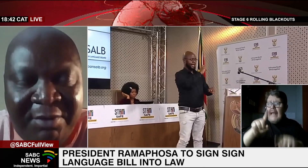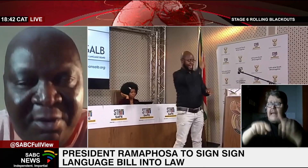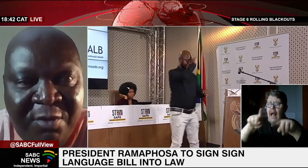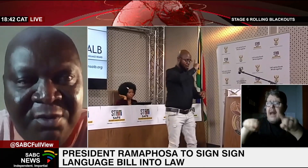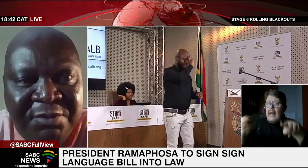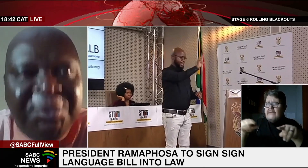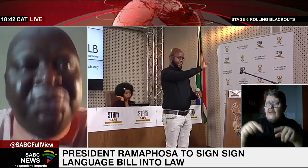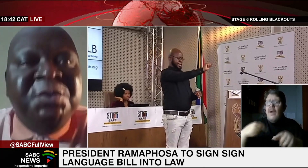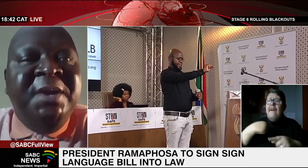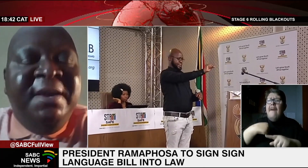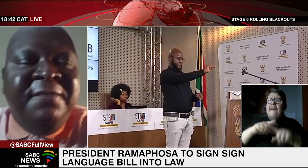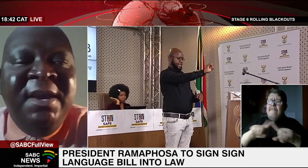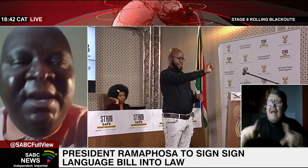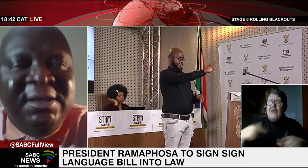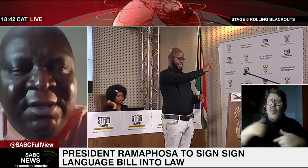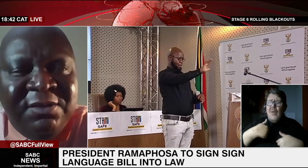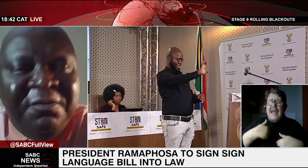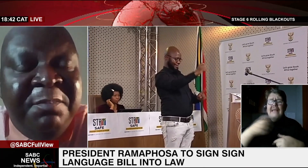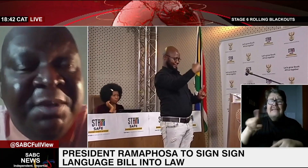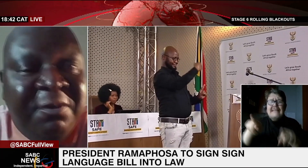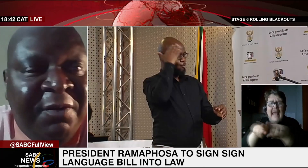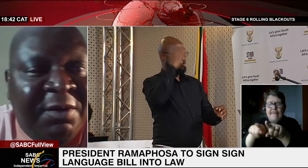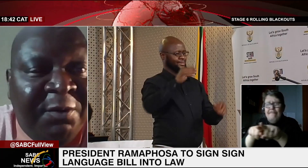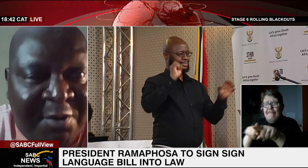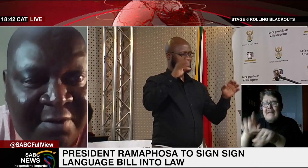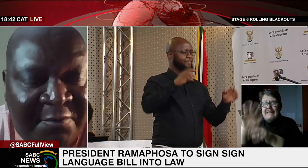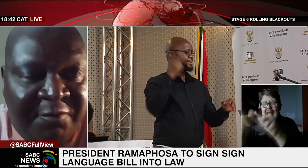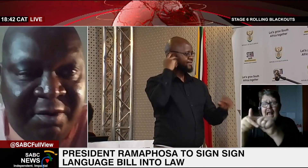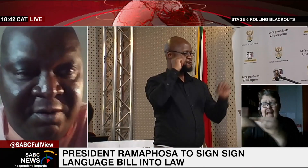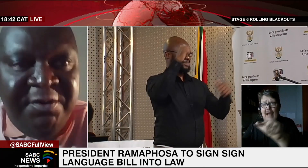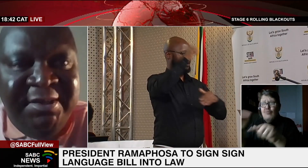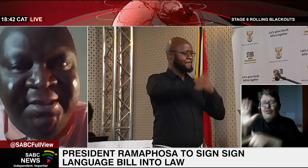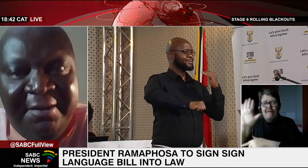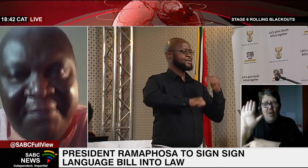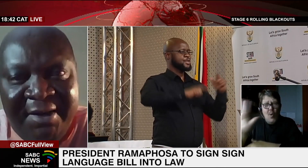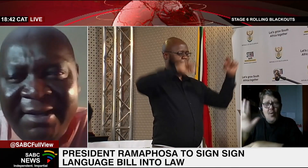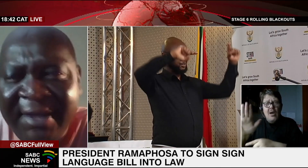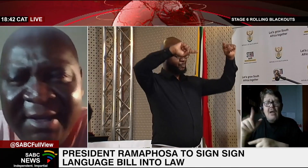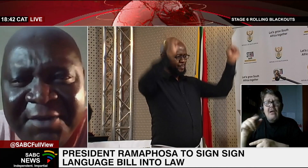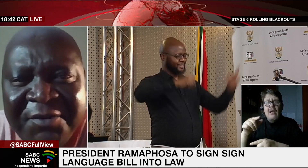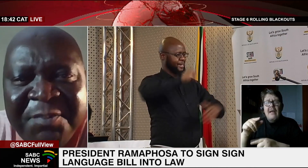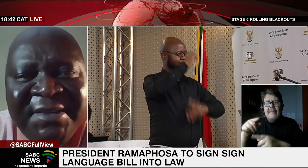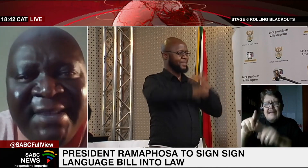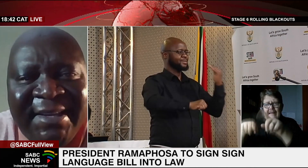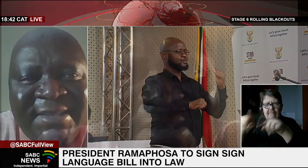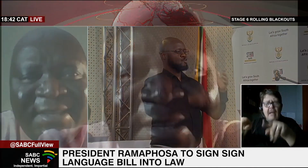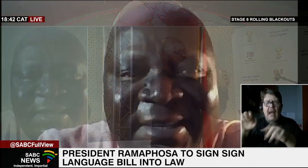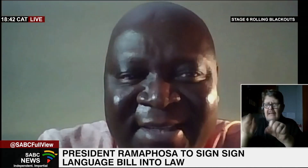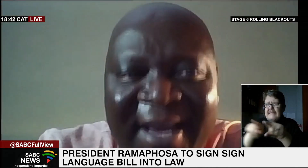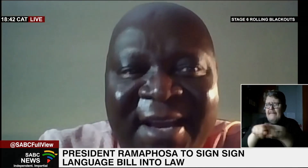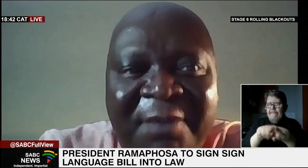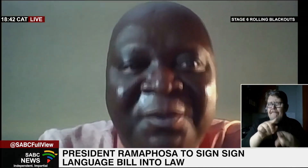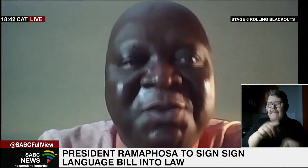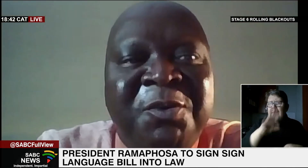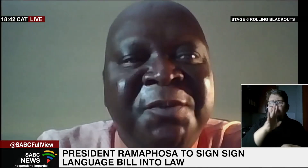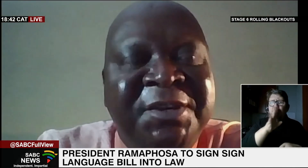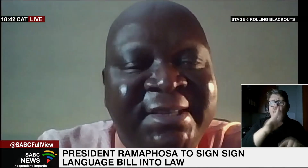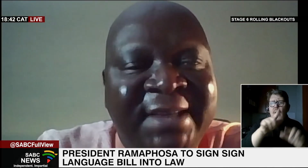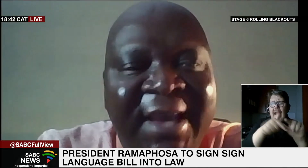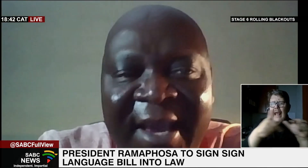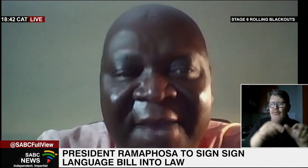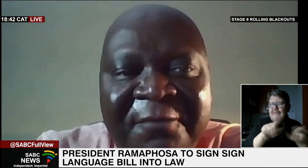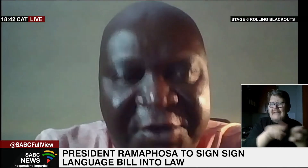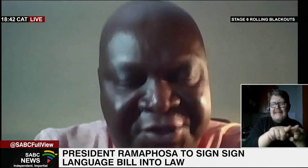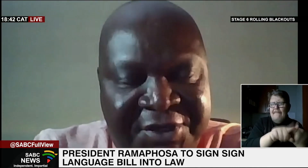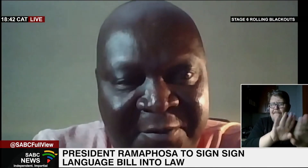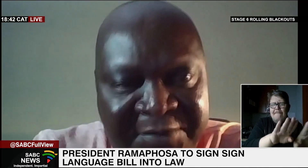our own. We do have a sense of a bit of an orthography of our own in South Africa that represents the sign language community